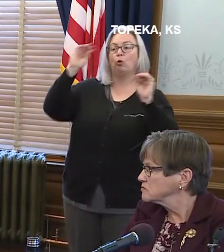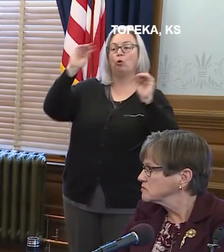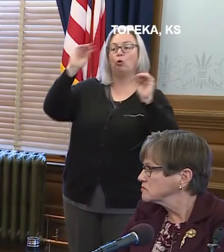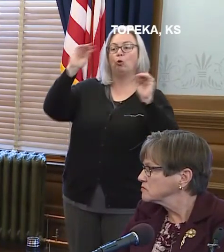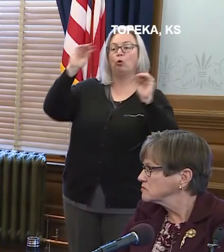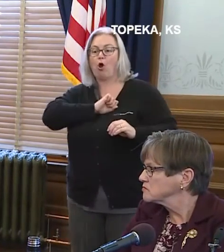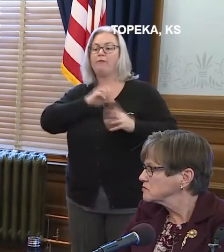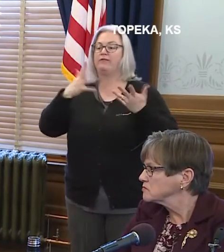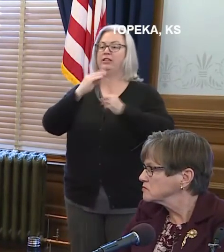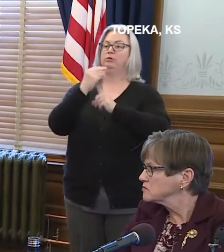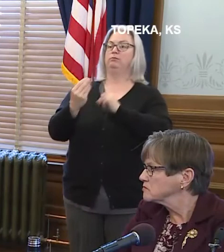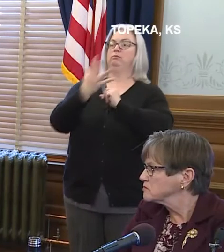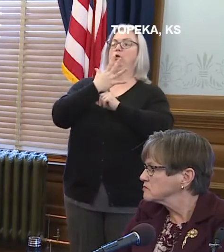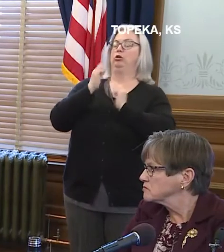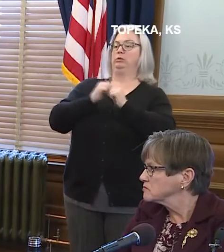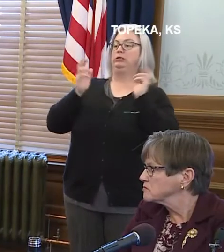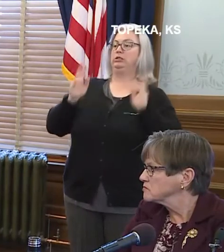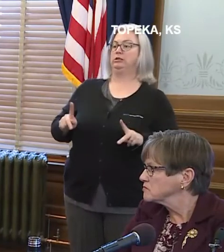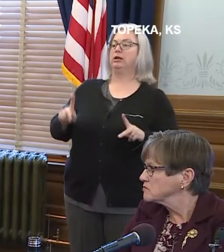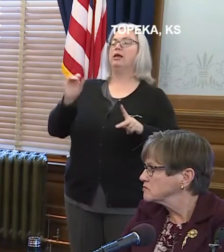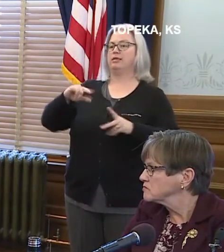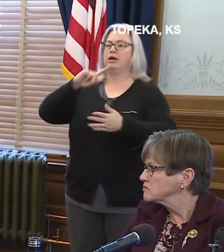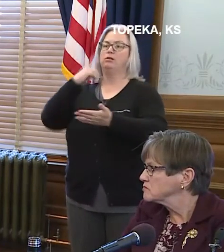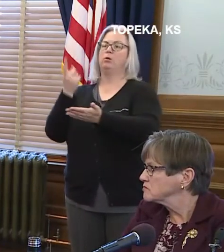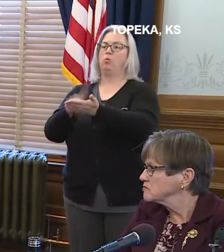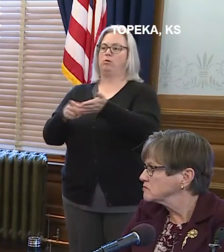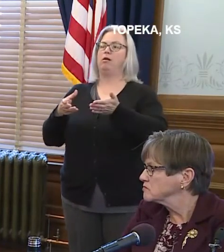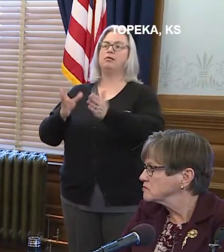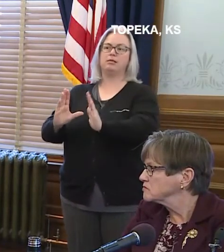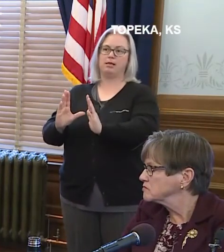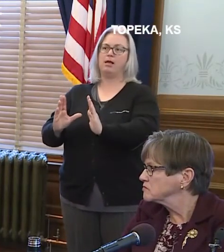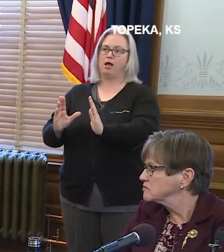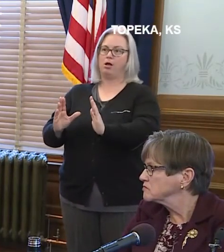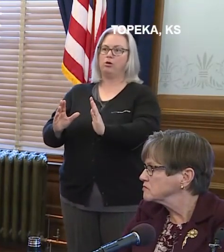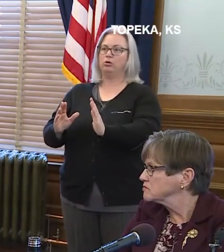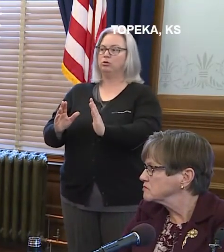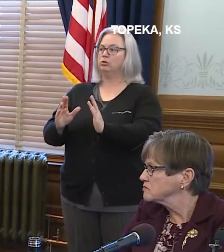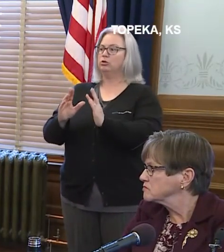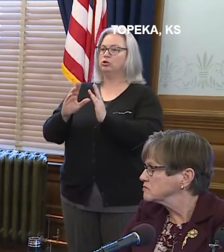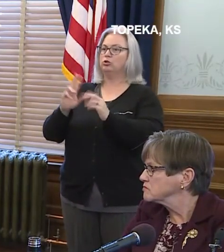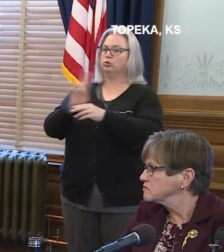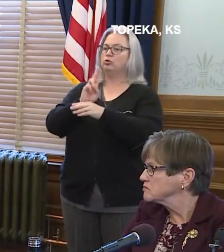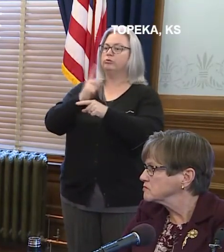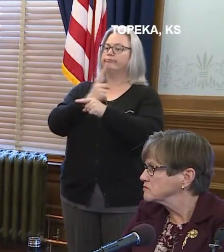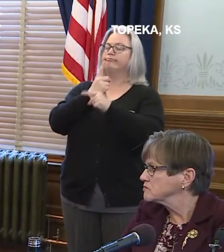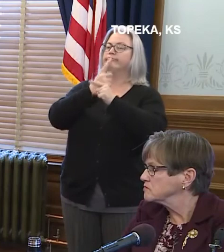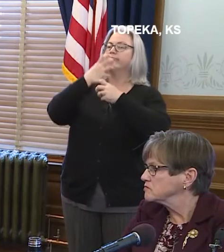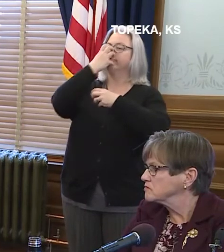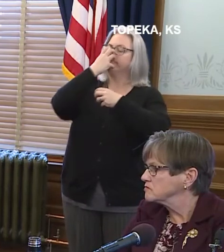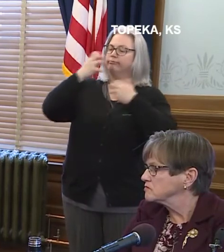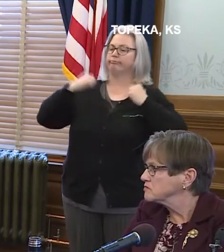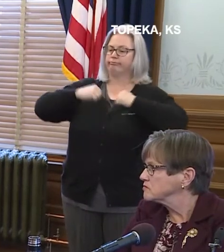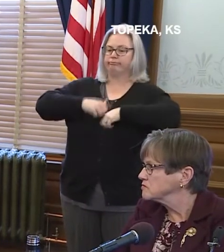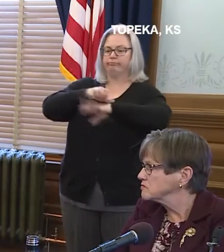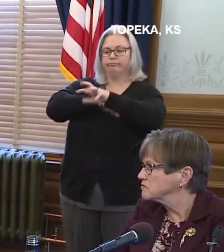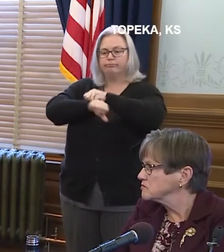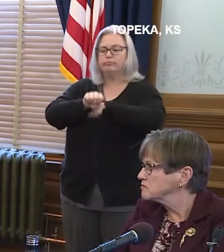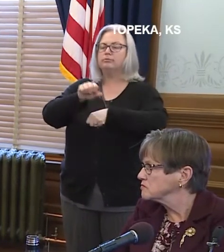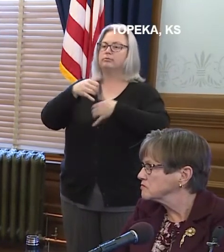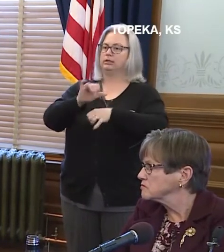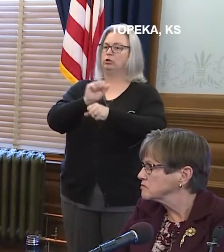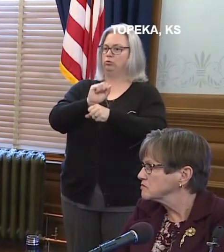they've been exposed to somebody, that's what the order allows to do, which is to put on proper protective equipment and to